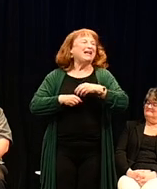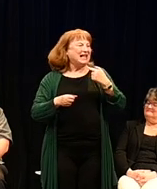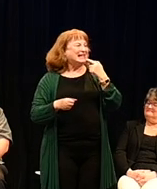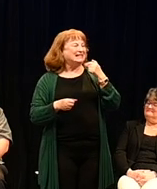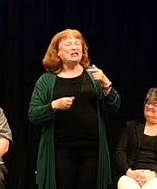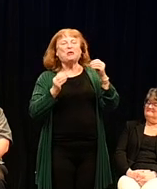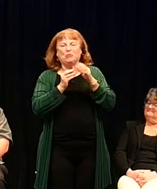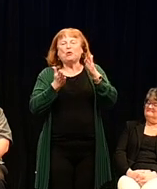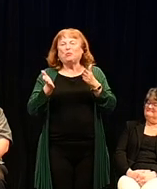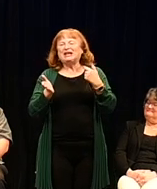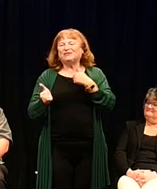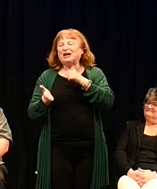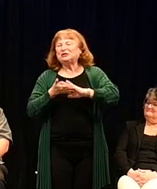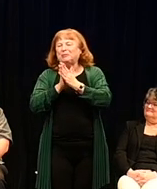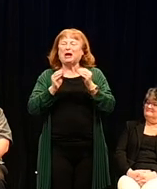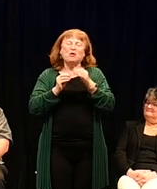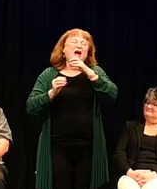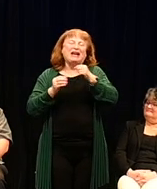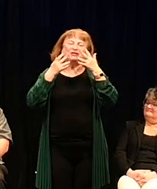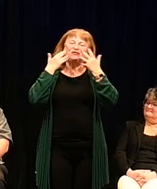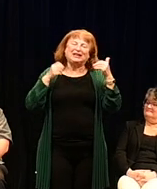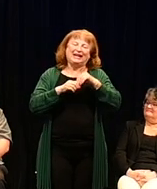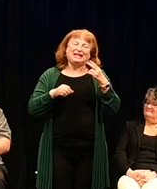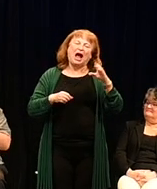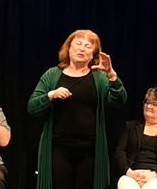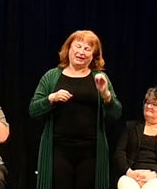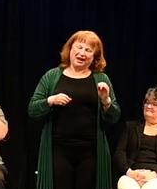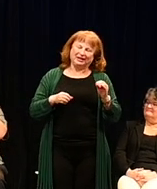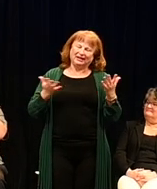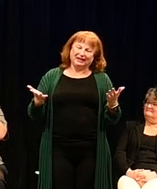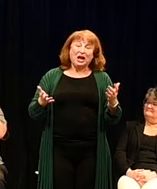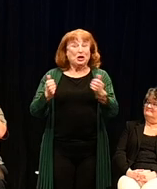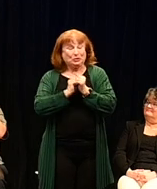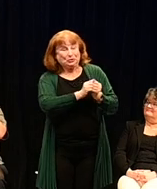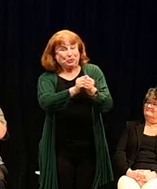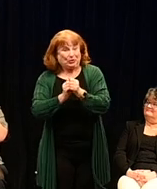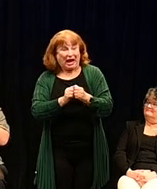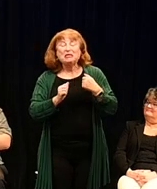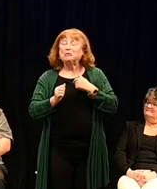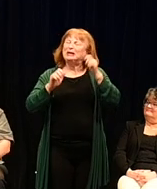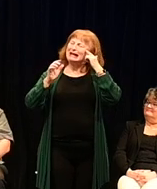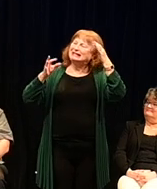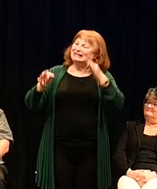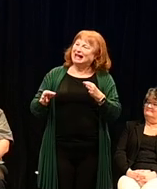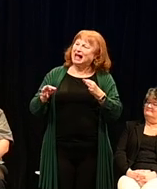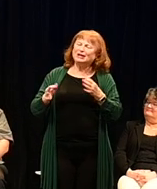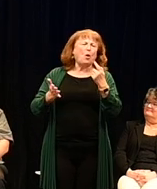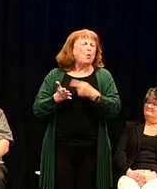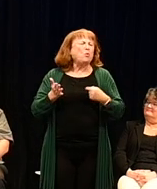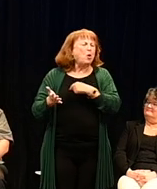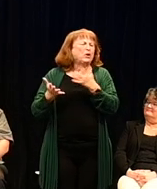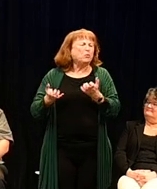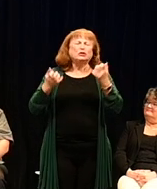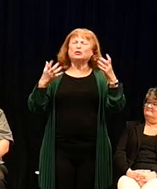there's more ways for us to become more age-friendly in Howard County, and together we get to decide what we